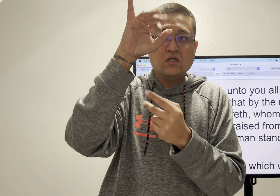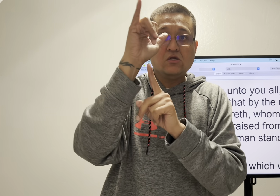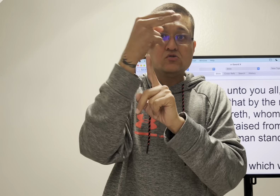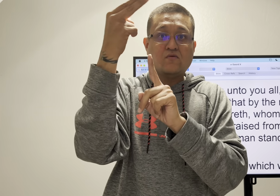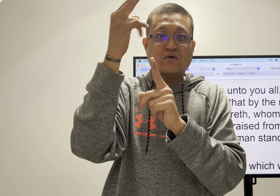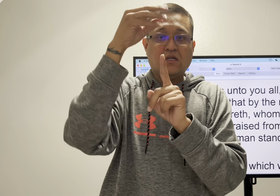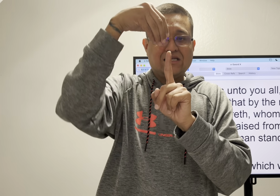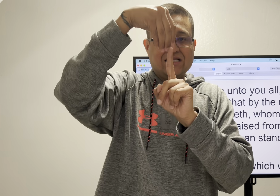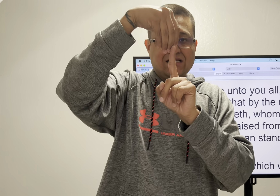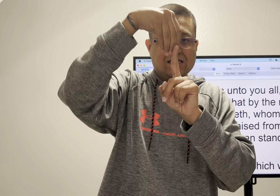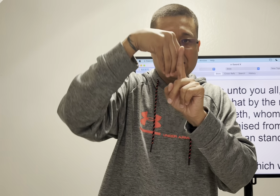Remember, God is a spirit.